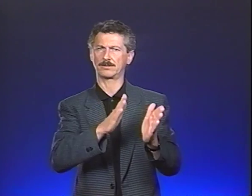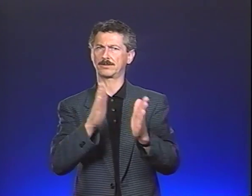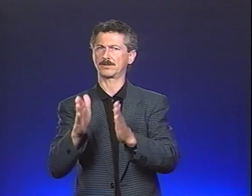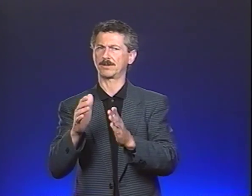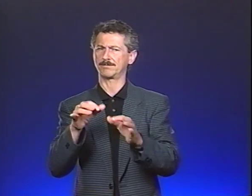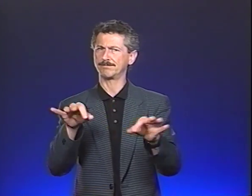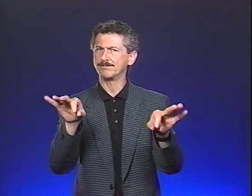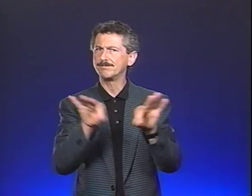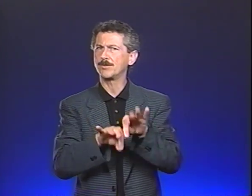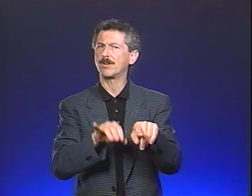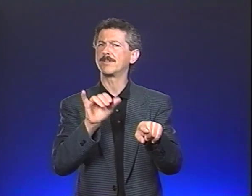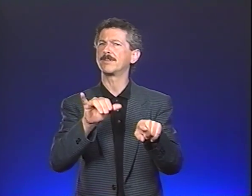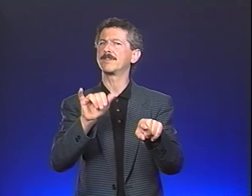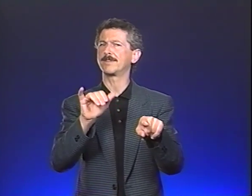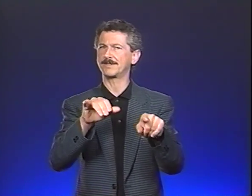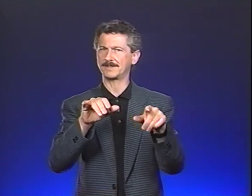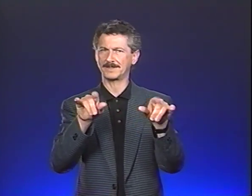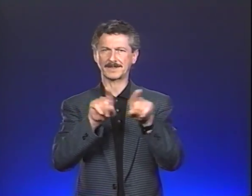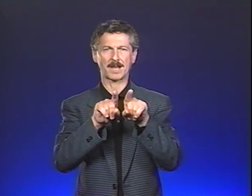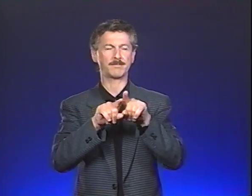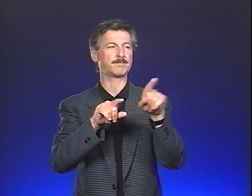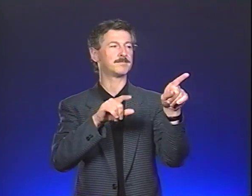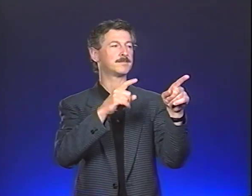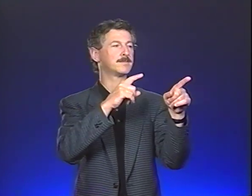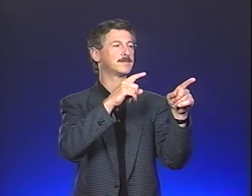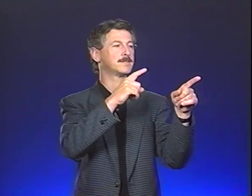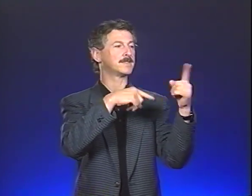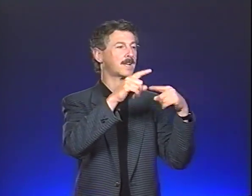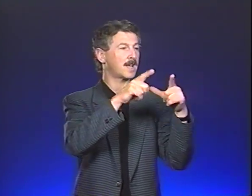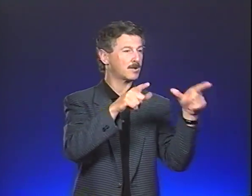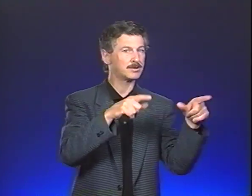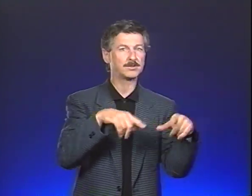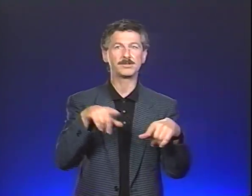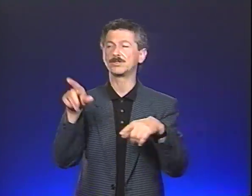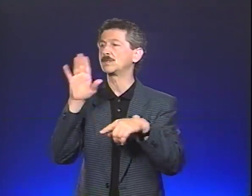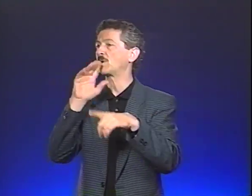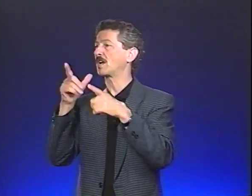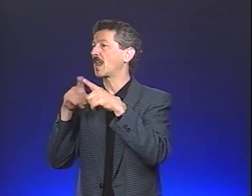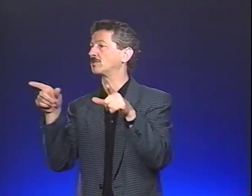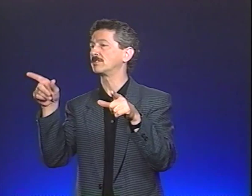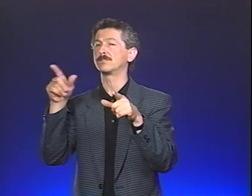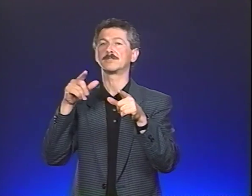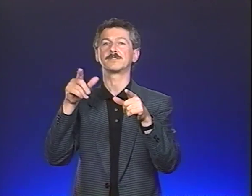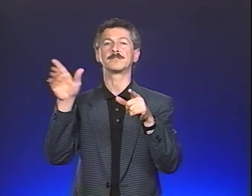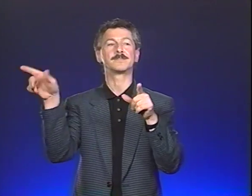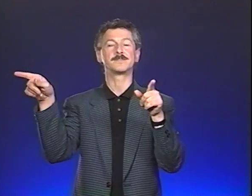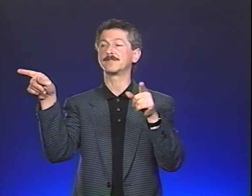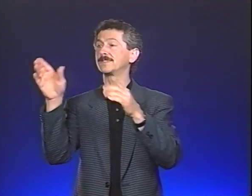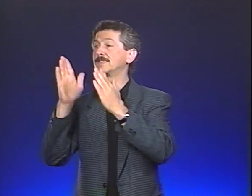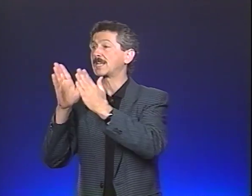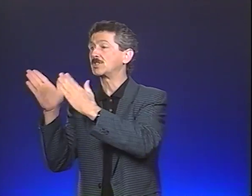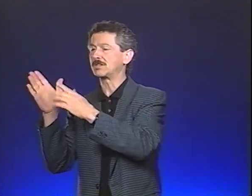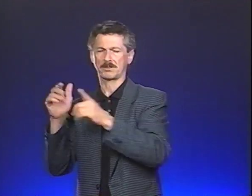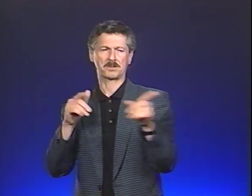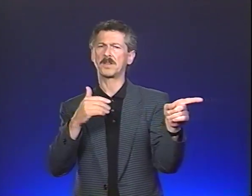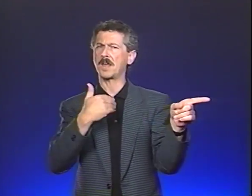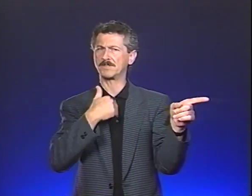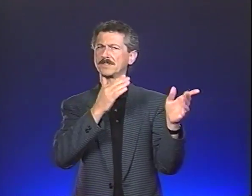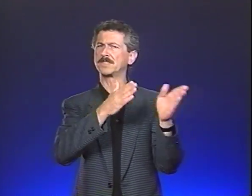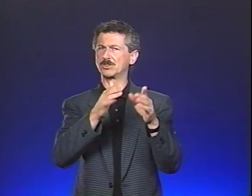Current thinking now is that signs are produced sequentially, not simultaneously, as Stokes had originally envisioned. This is another example